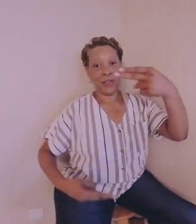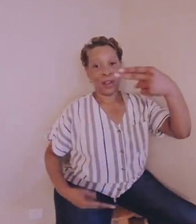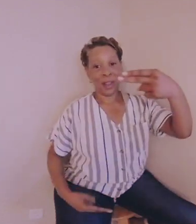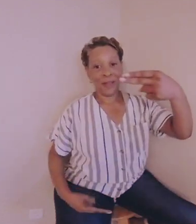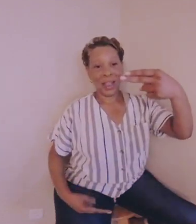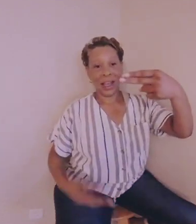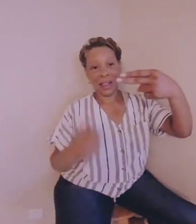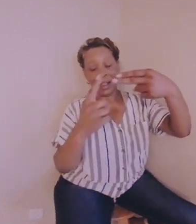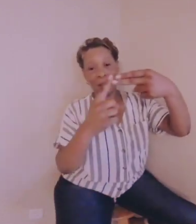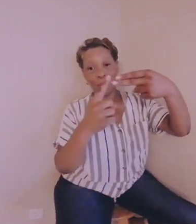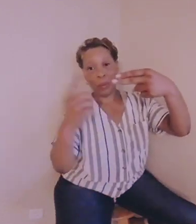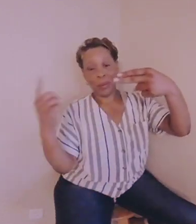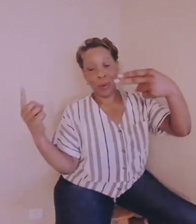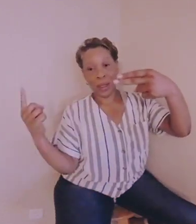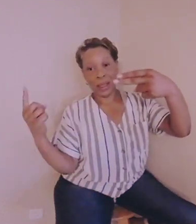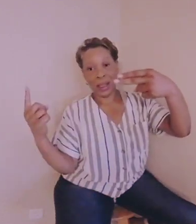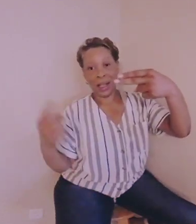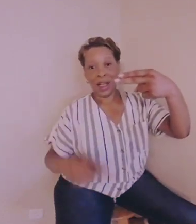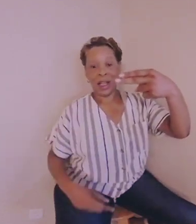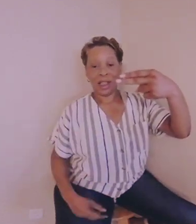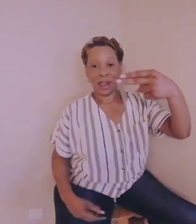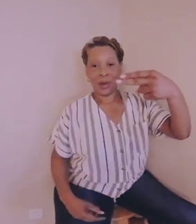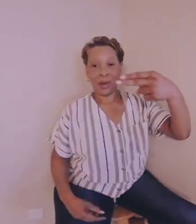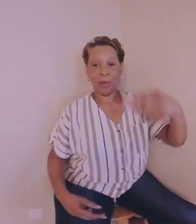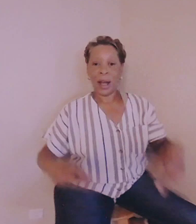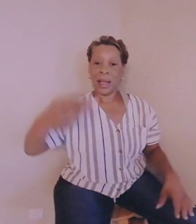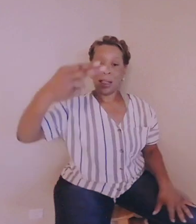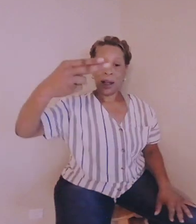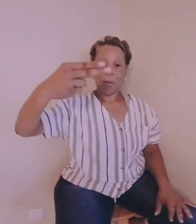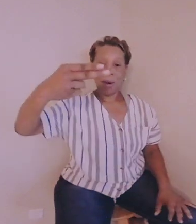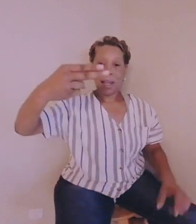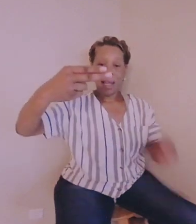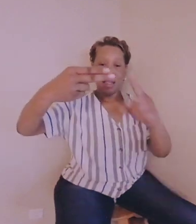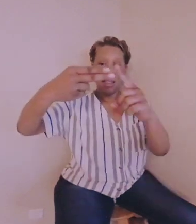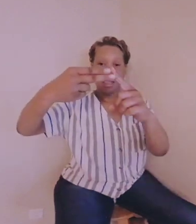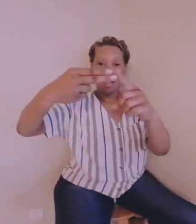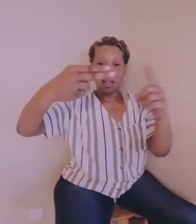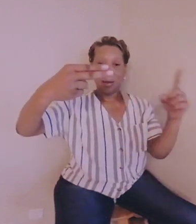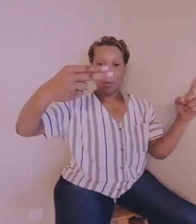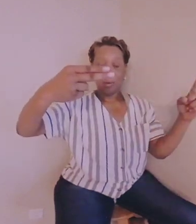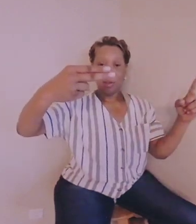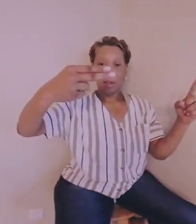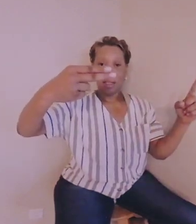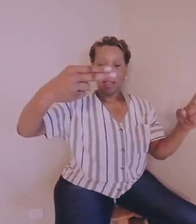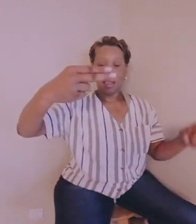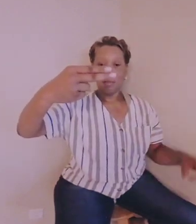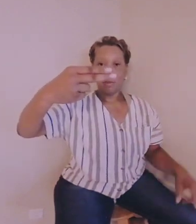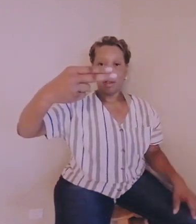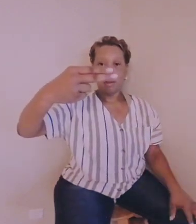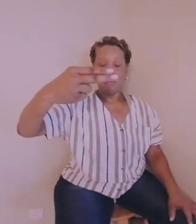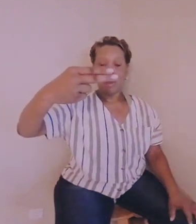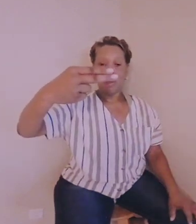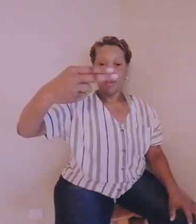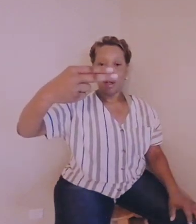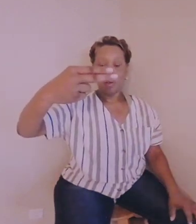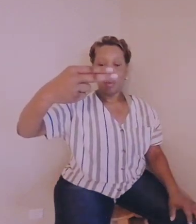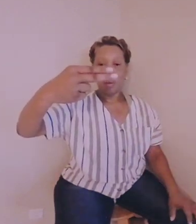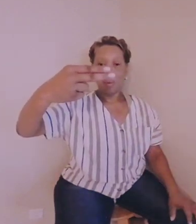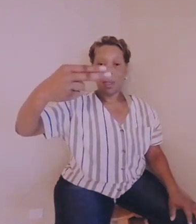if you're left-handed, it will be pointing to the right. Right-handed, your index and middle finger will be